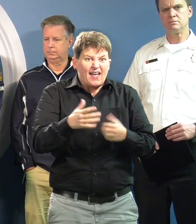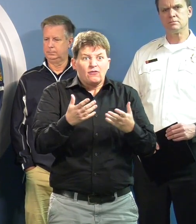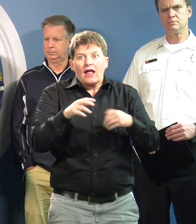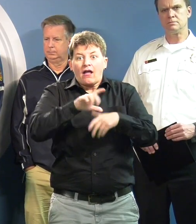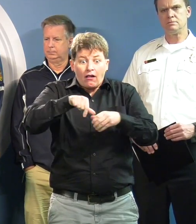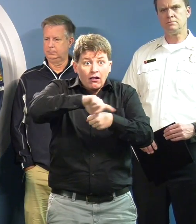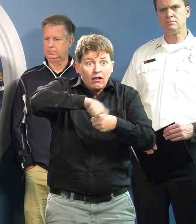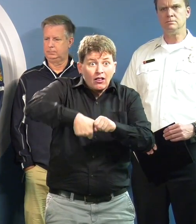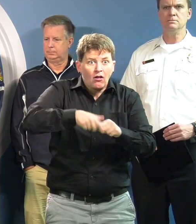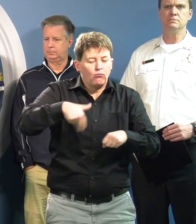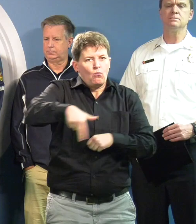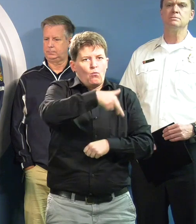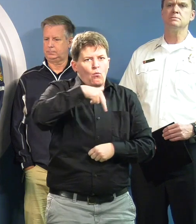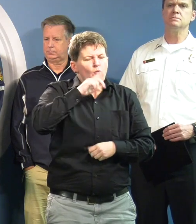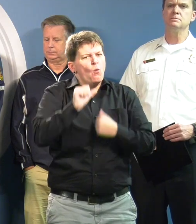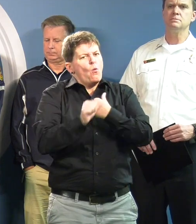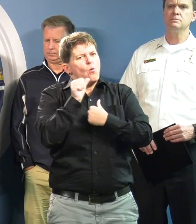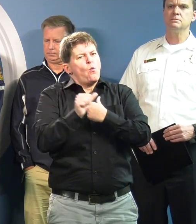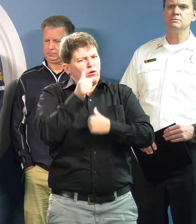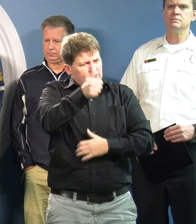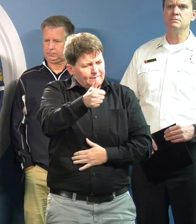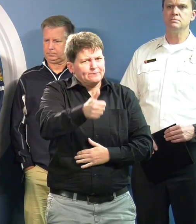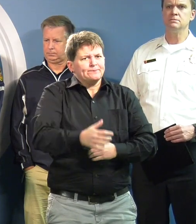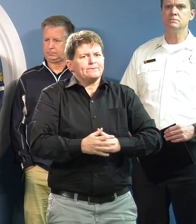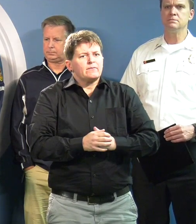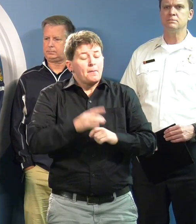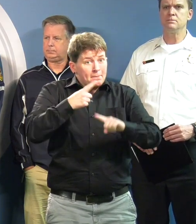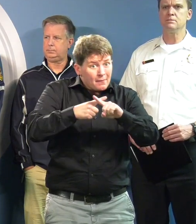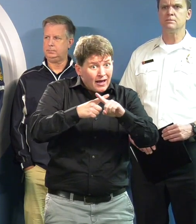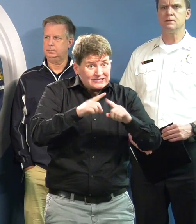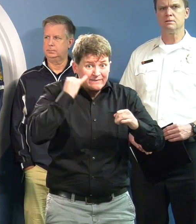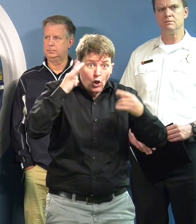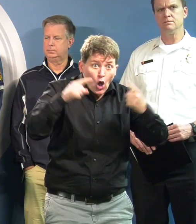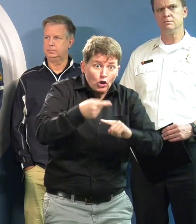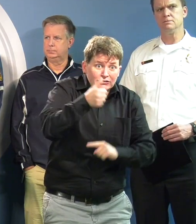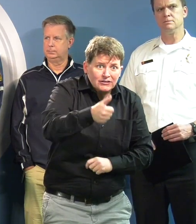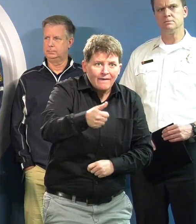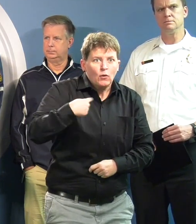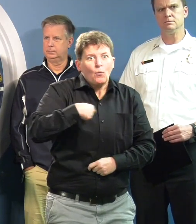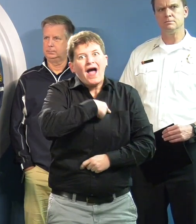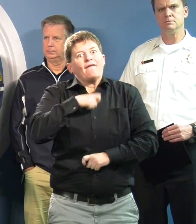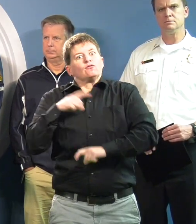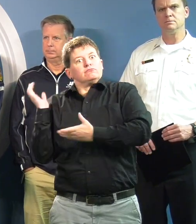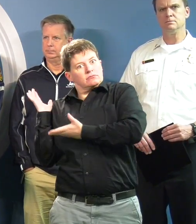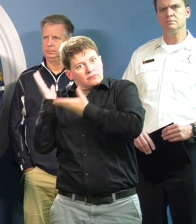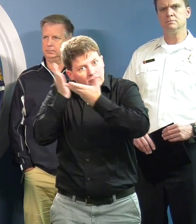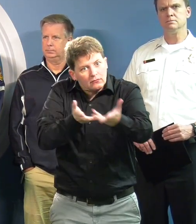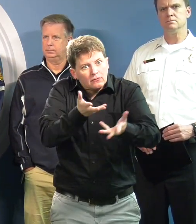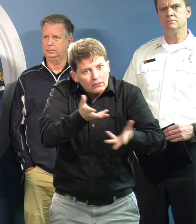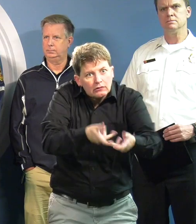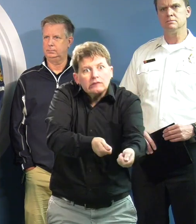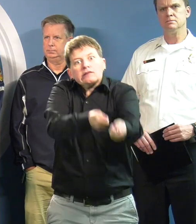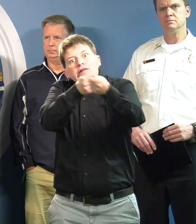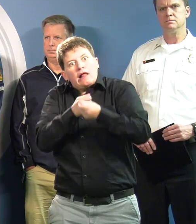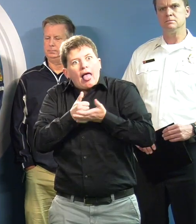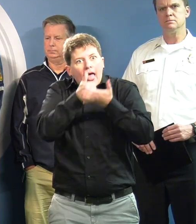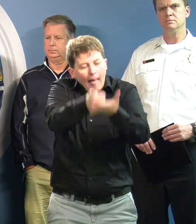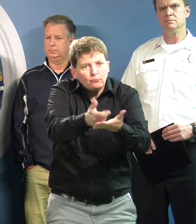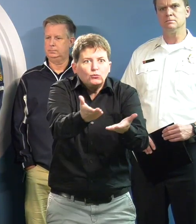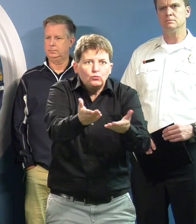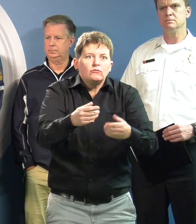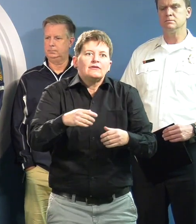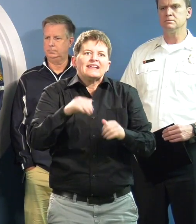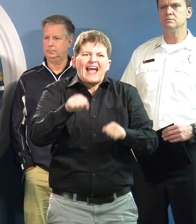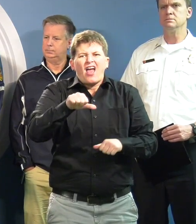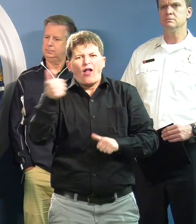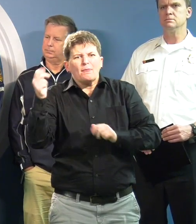injured, you're taking away the valuable resources of our first responders. So please stay inside until this storm moves through.